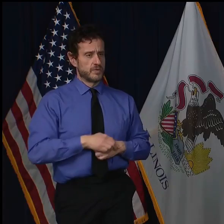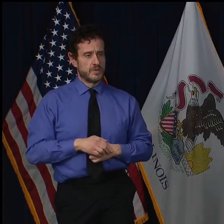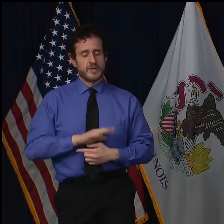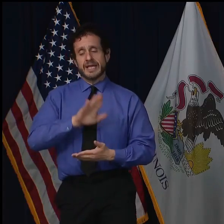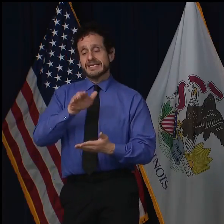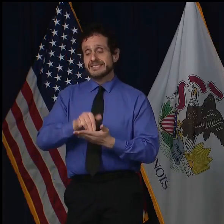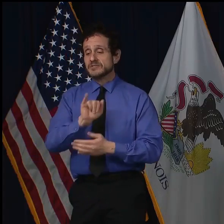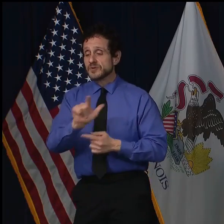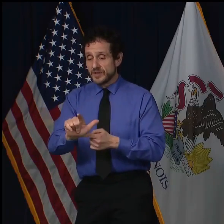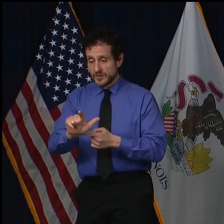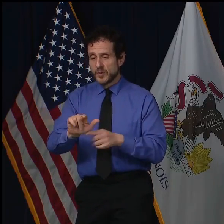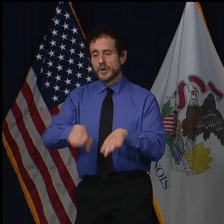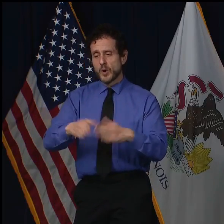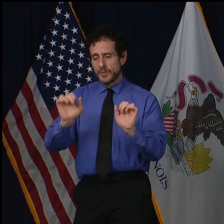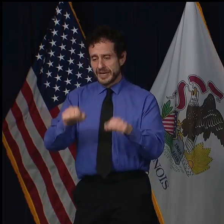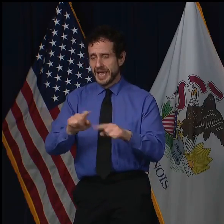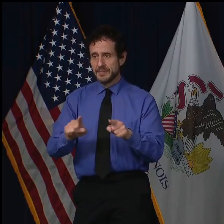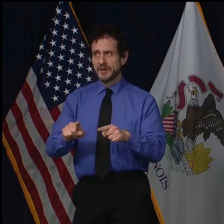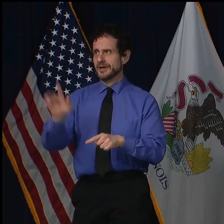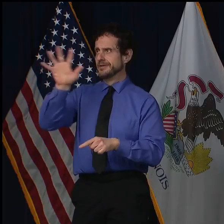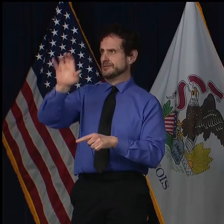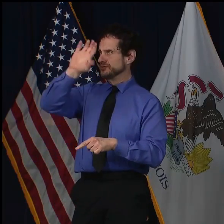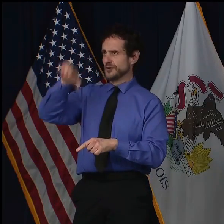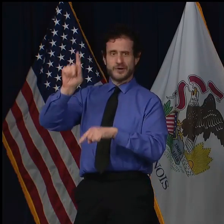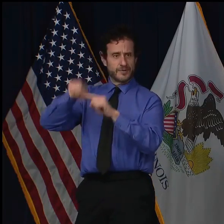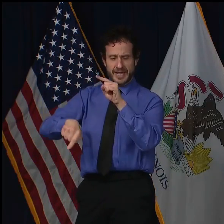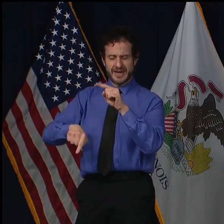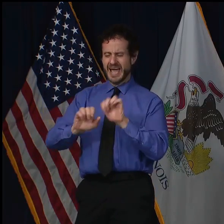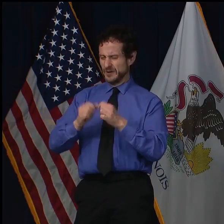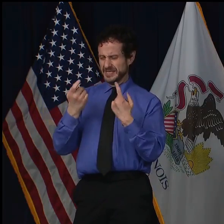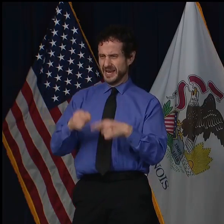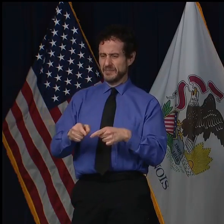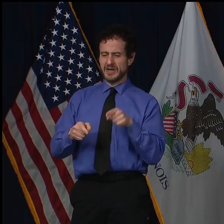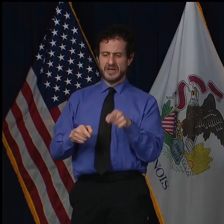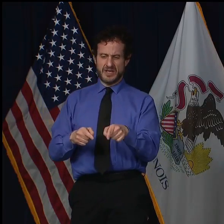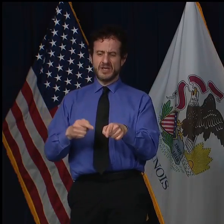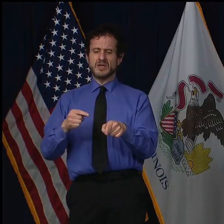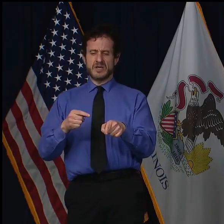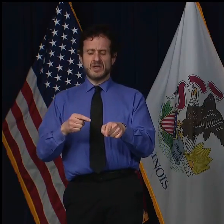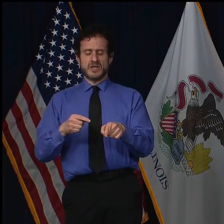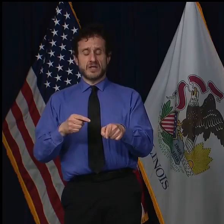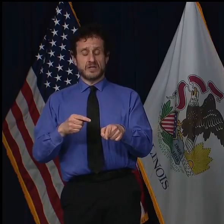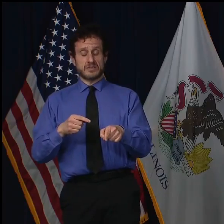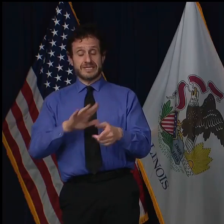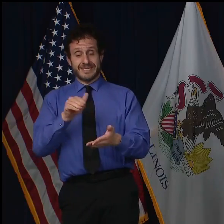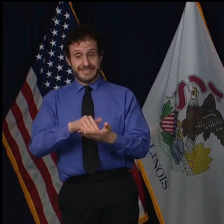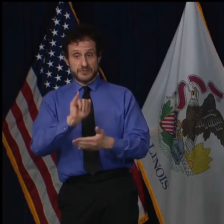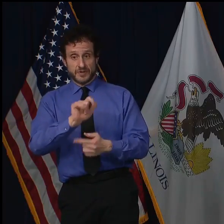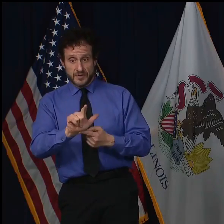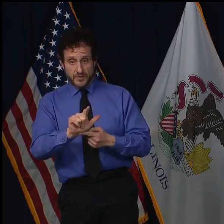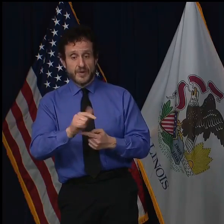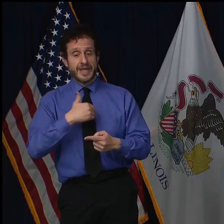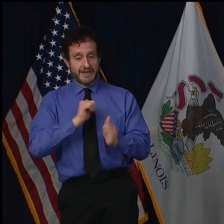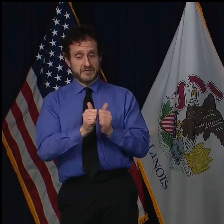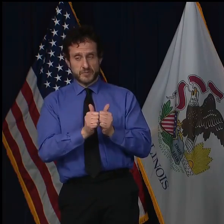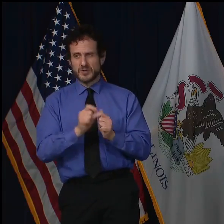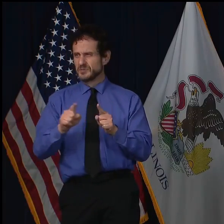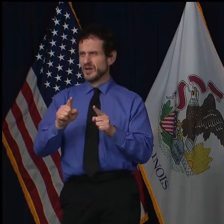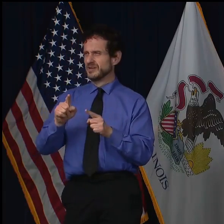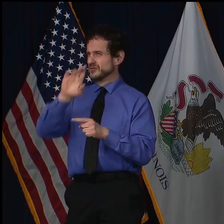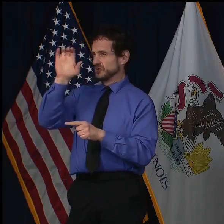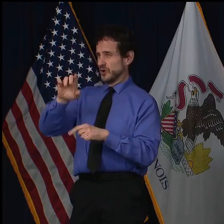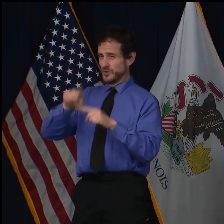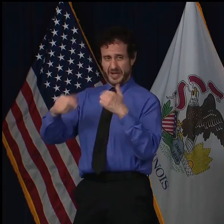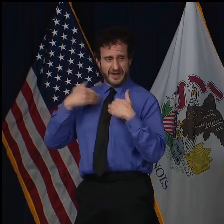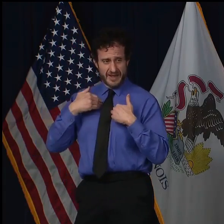next phase, but our region up here does not. How does that happen? Do they have extracurricular sports, but these regions up here don't? Yeah,